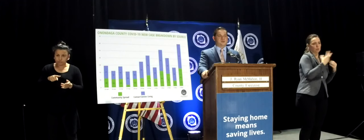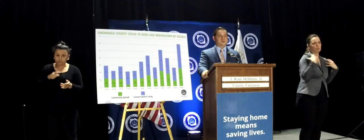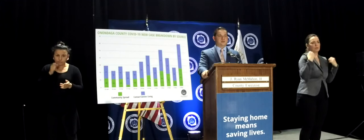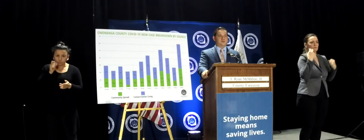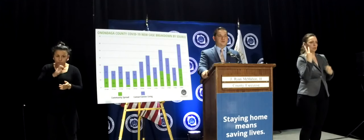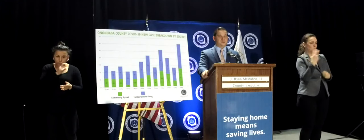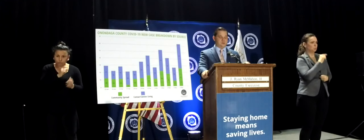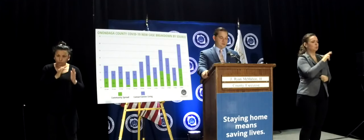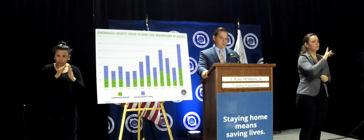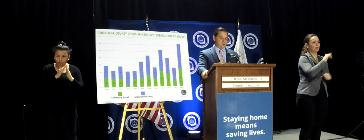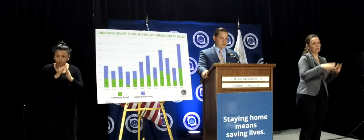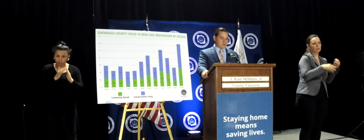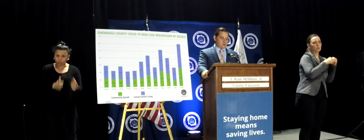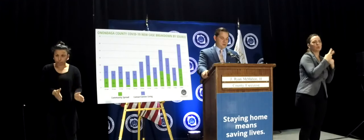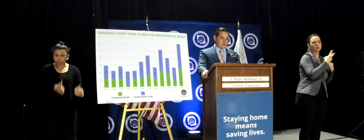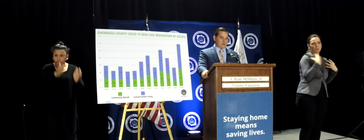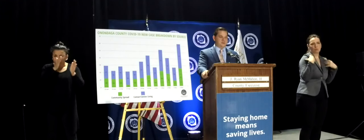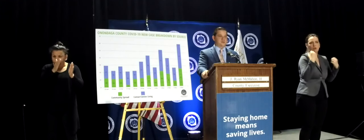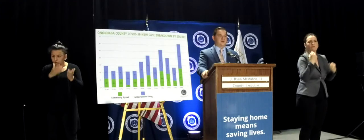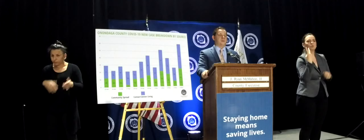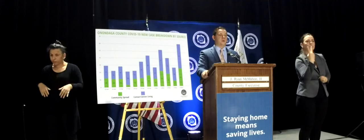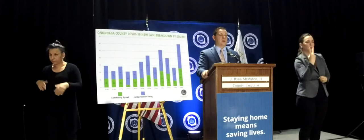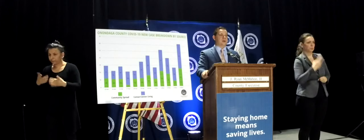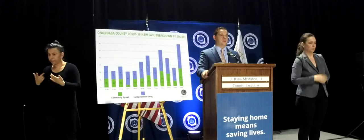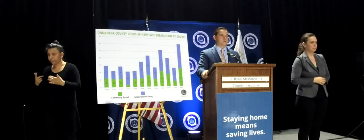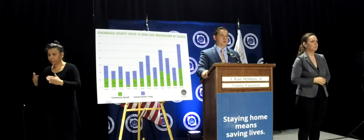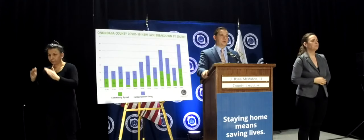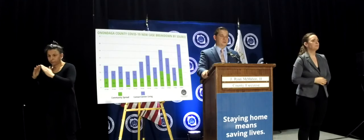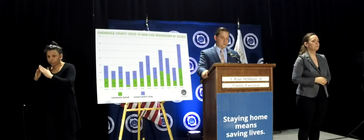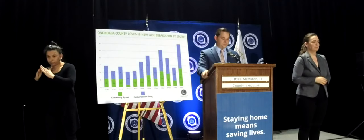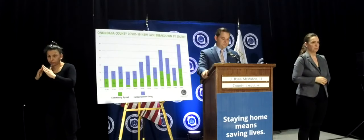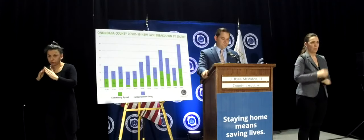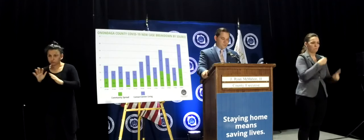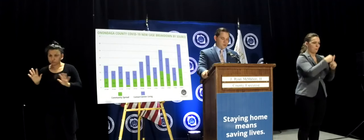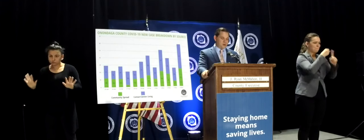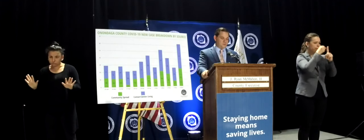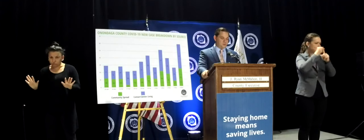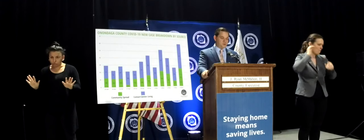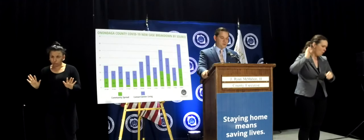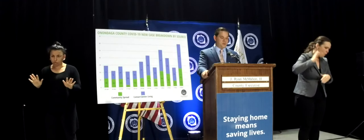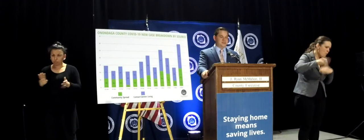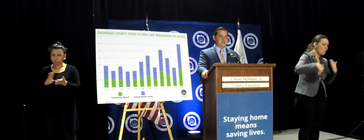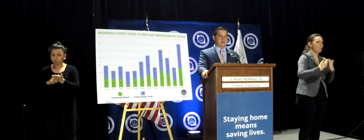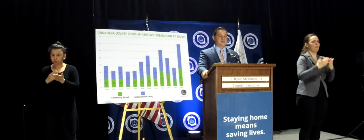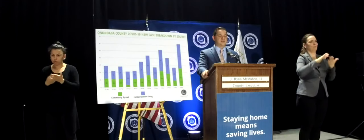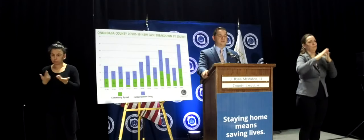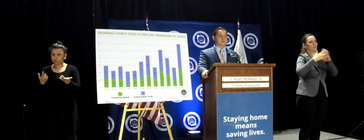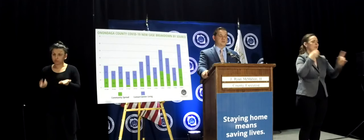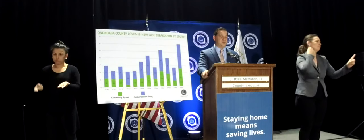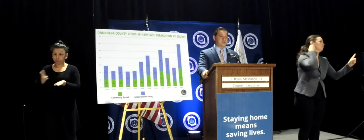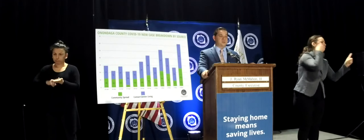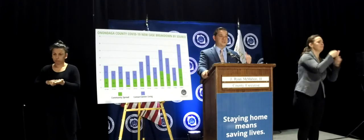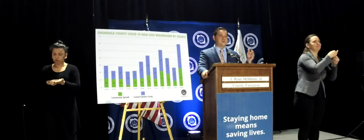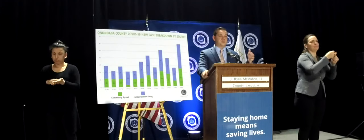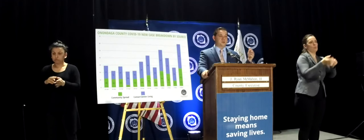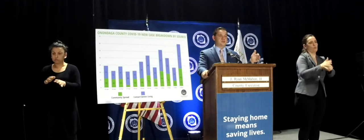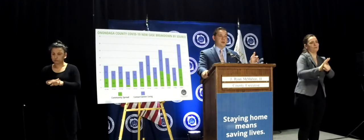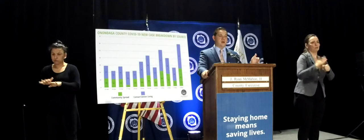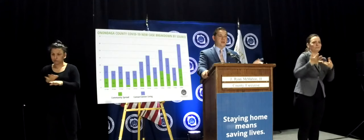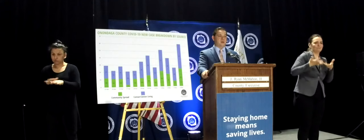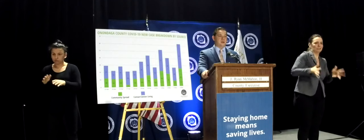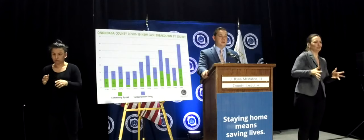homes or assisted living facilities, the virus has found their way into those buildings. If those buildings sit in a